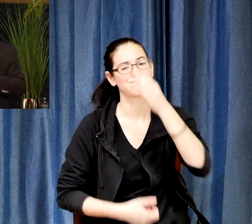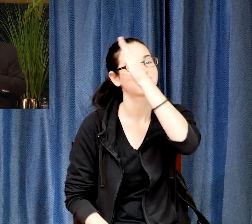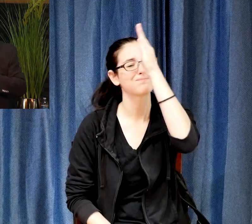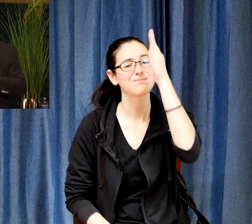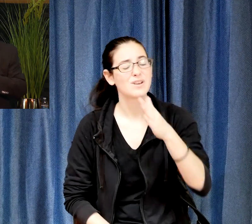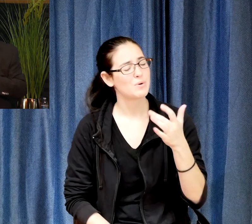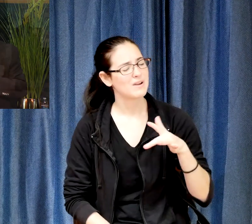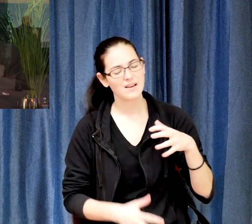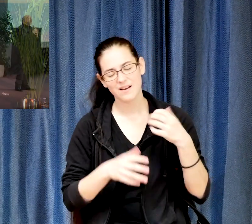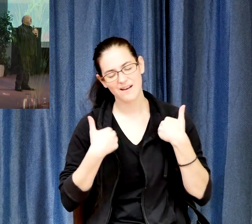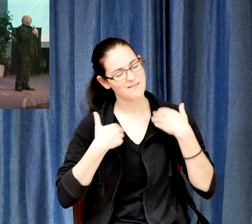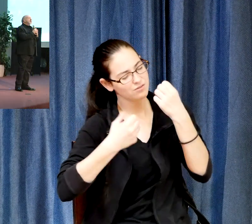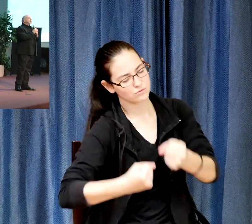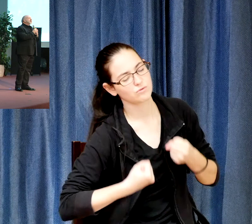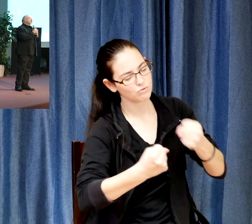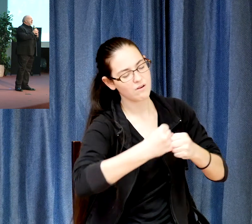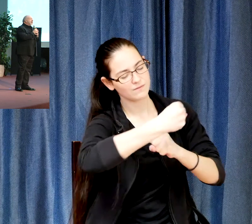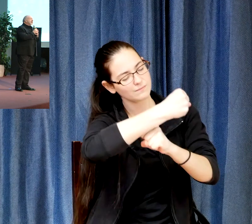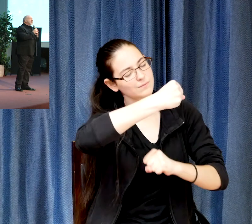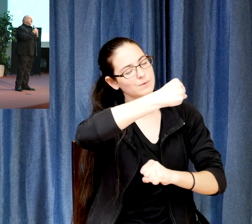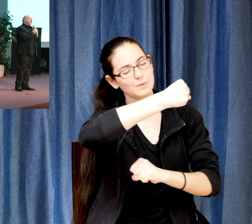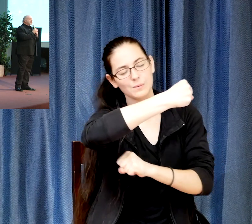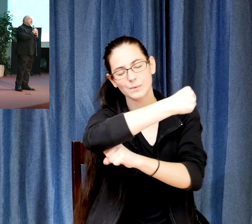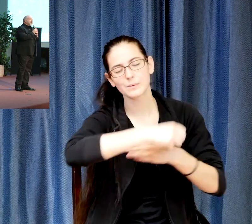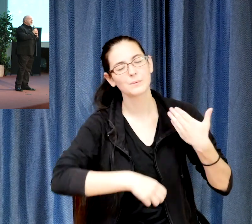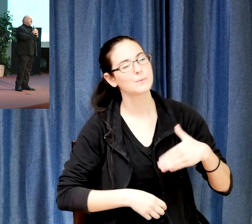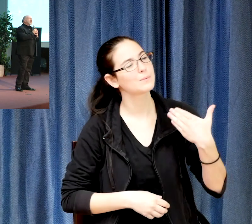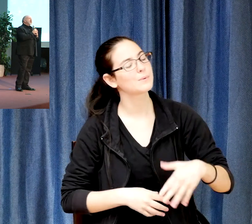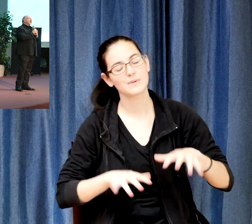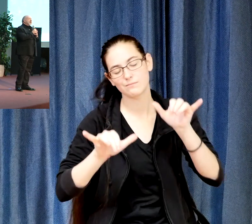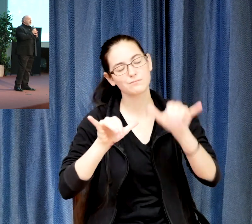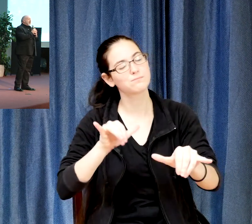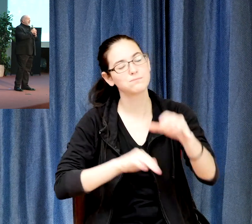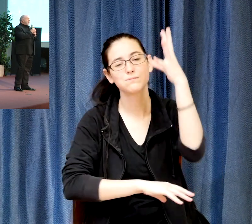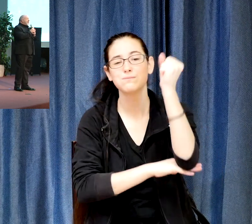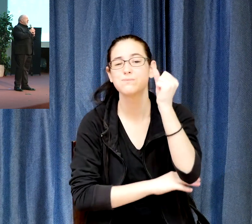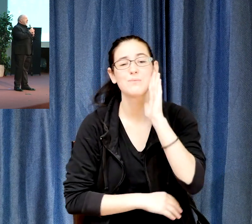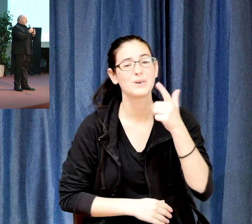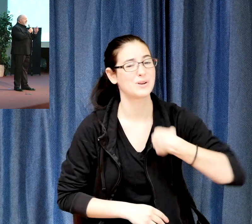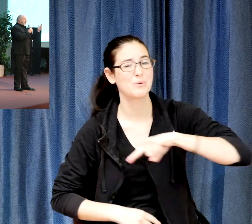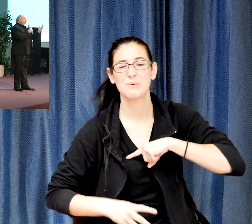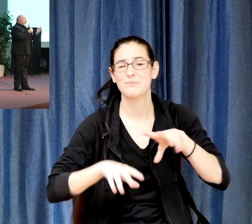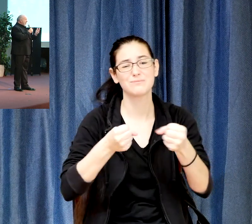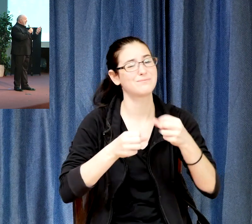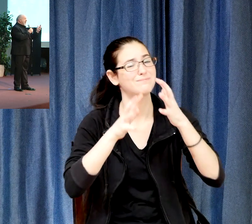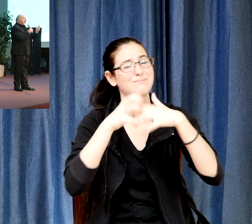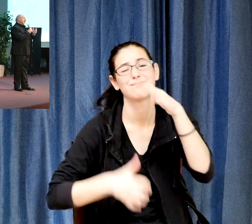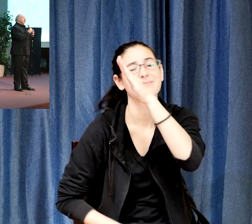Build on a foundation strong enough to stay. we will never